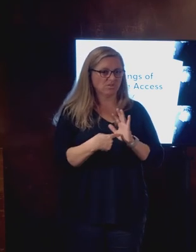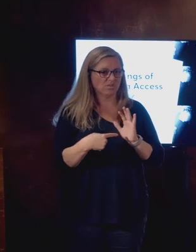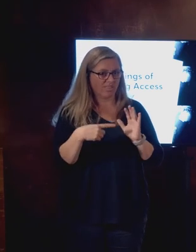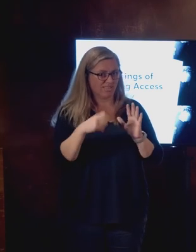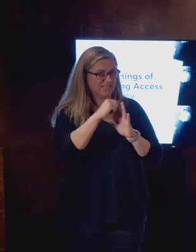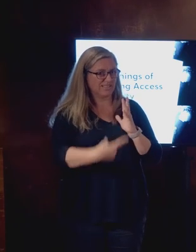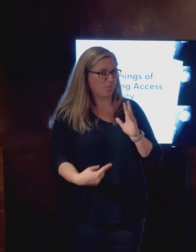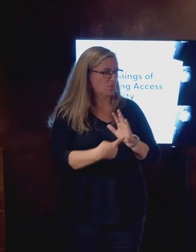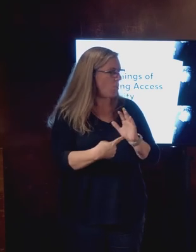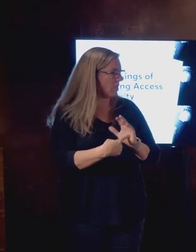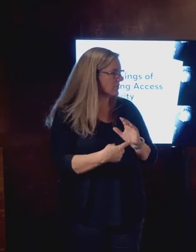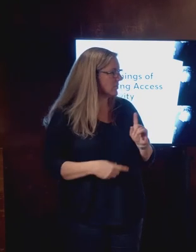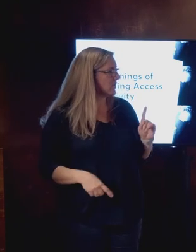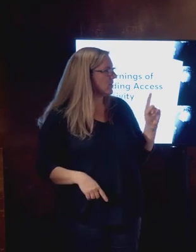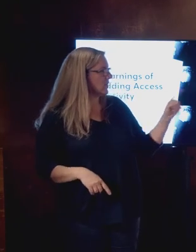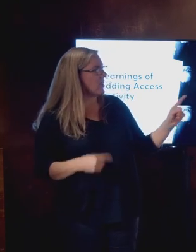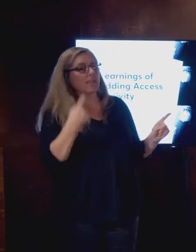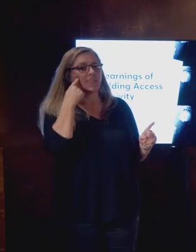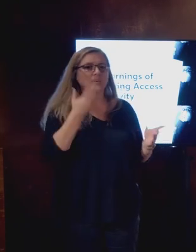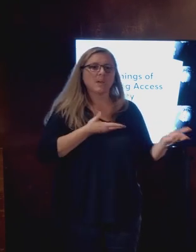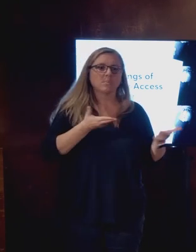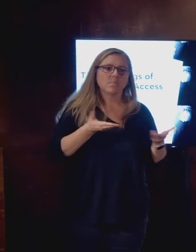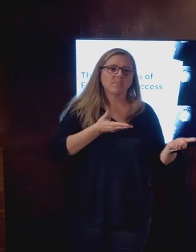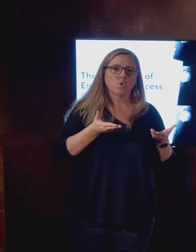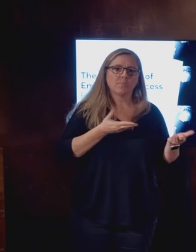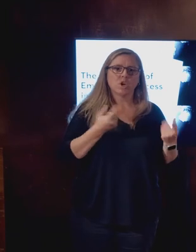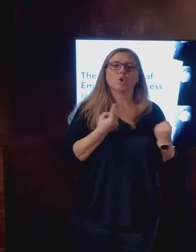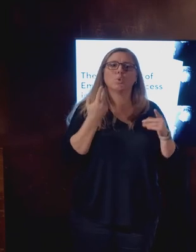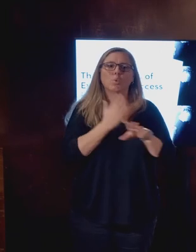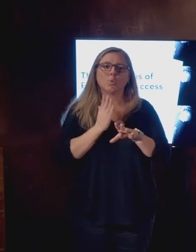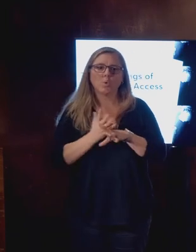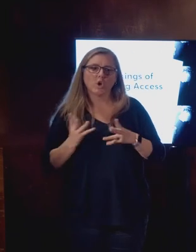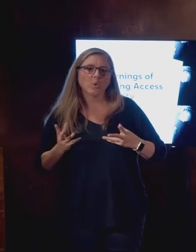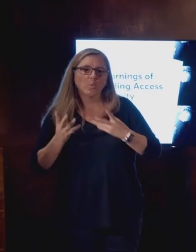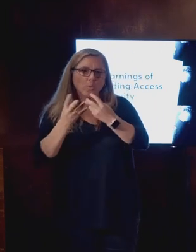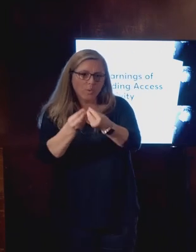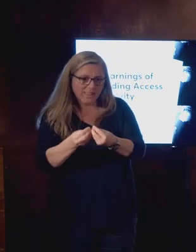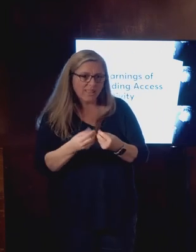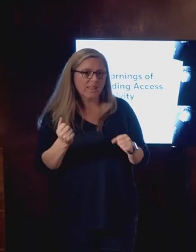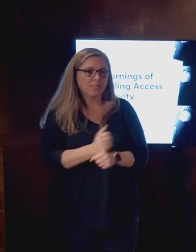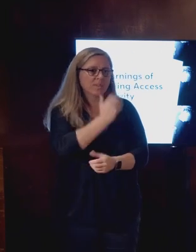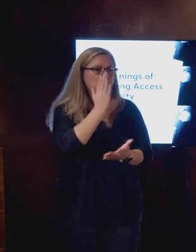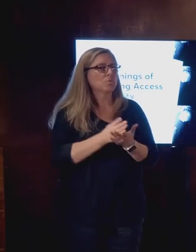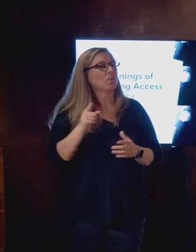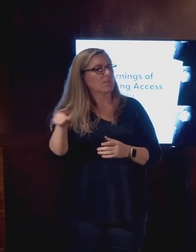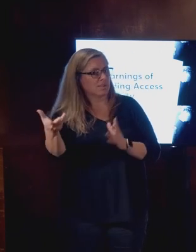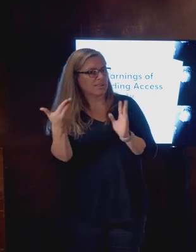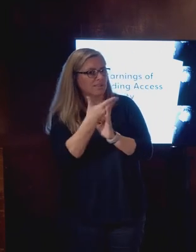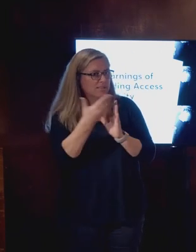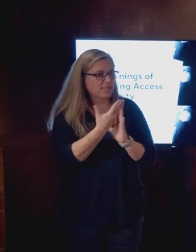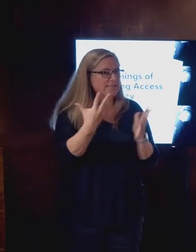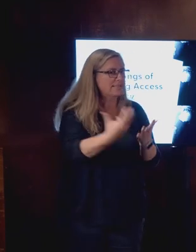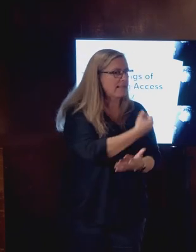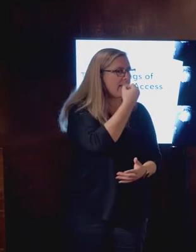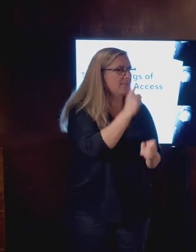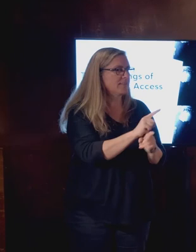that. Yeah. And also think about your performers, like who you might work with, and making the space accessible, inclusive and safe